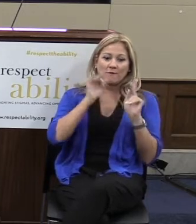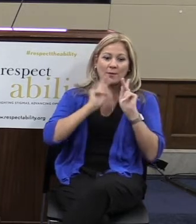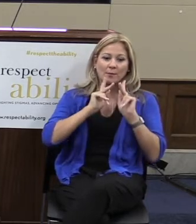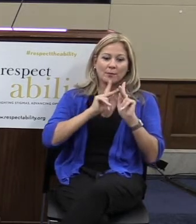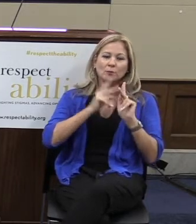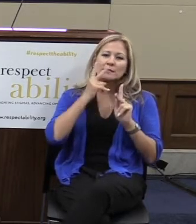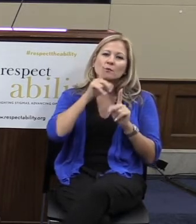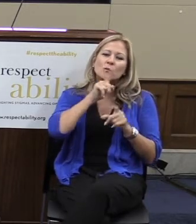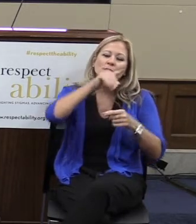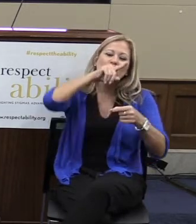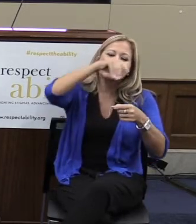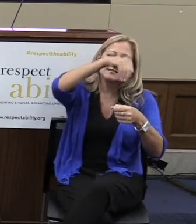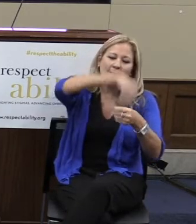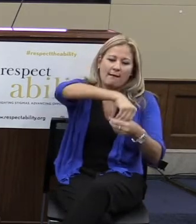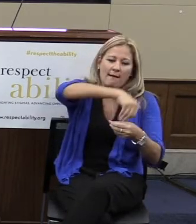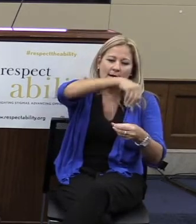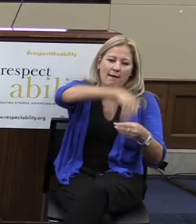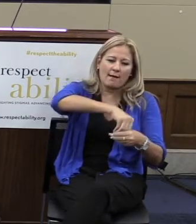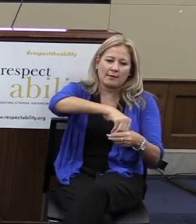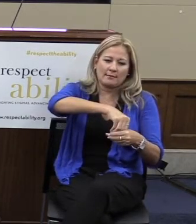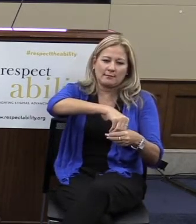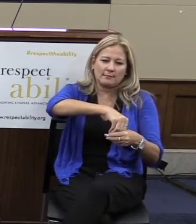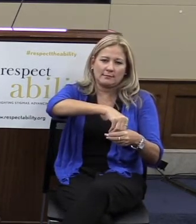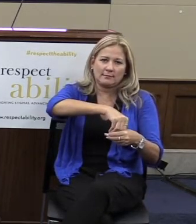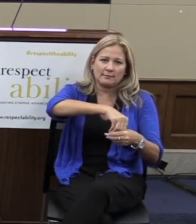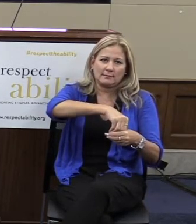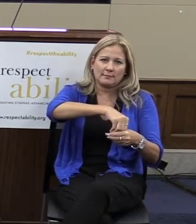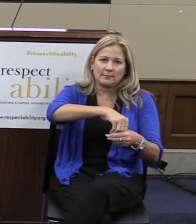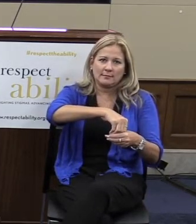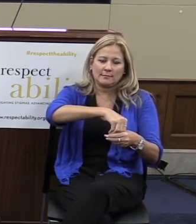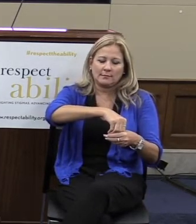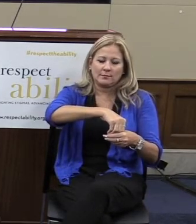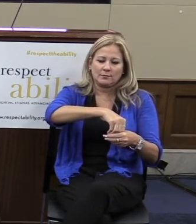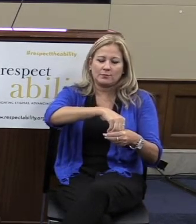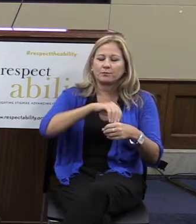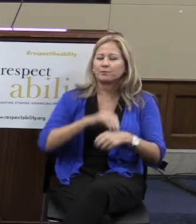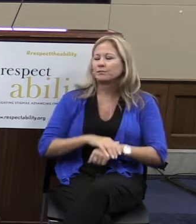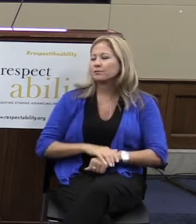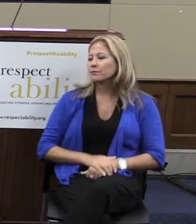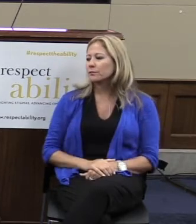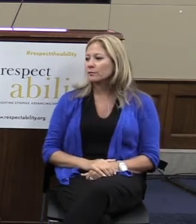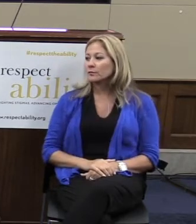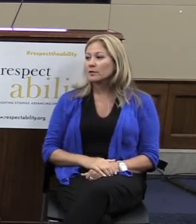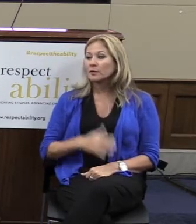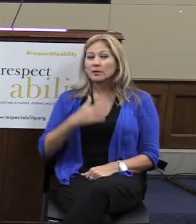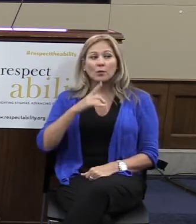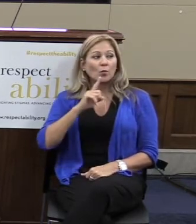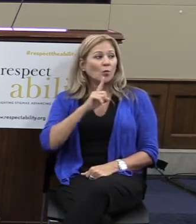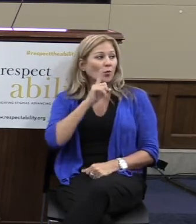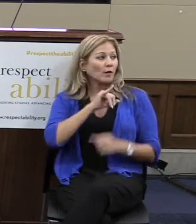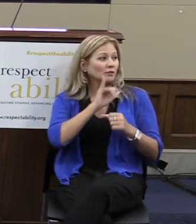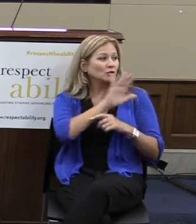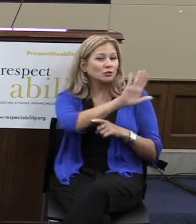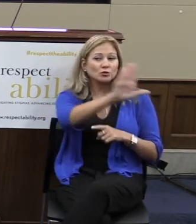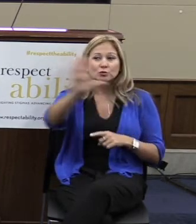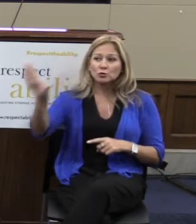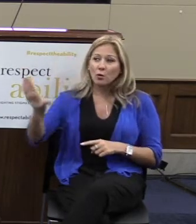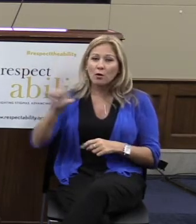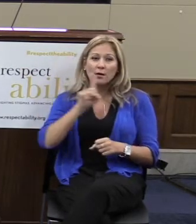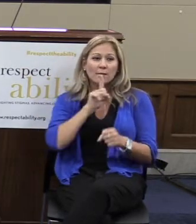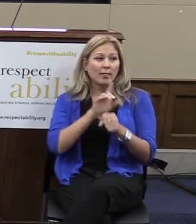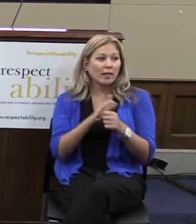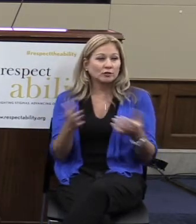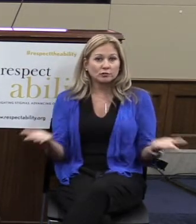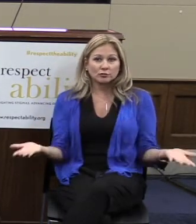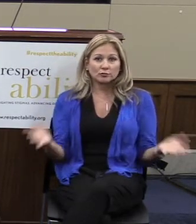that, act, not about the label. So my question to you is, what is your pledge?